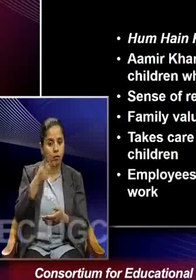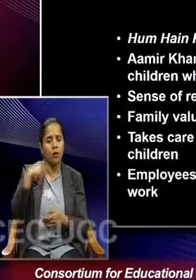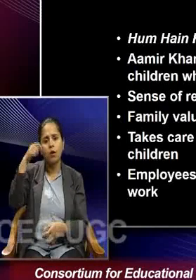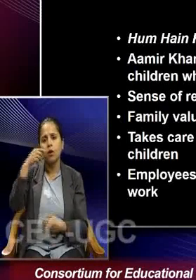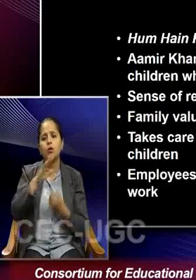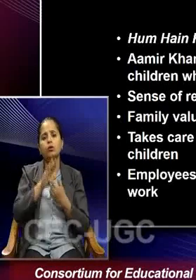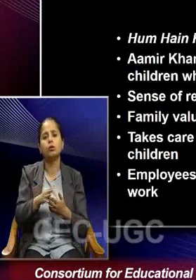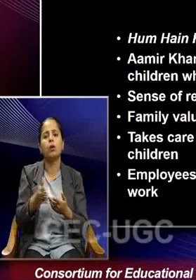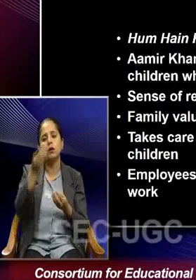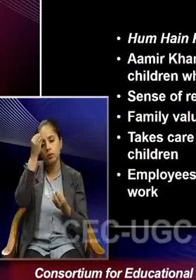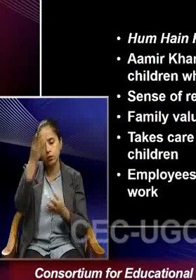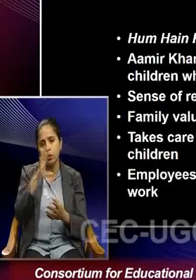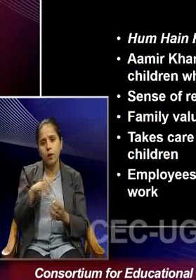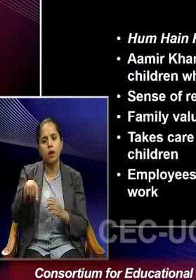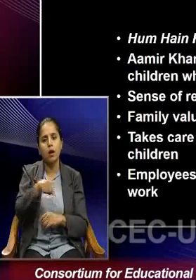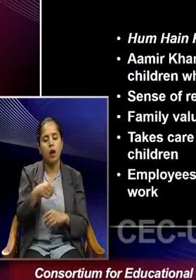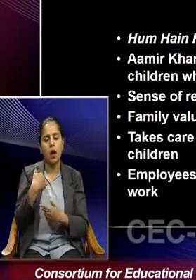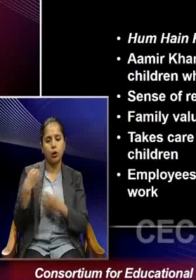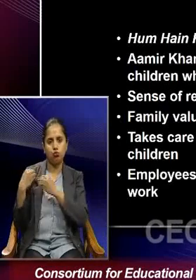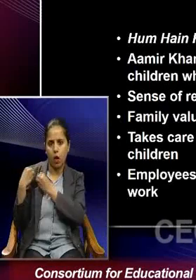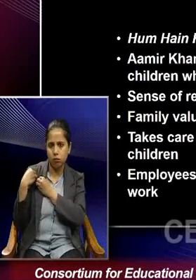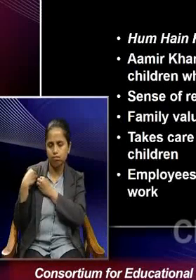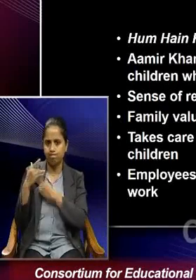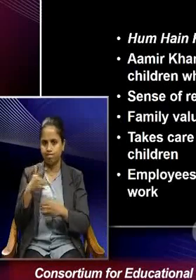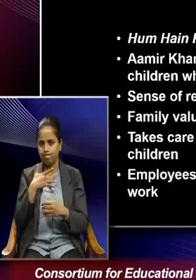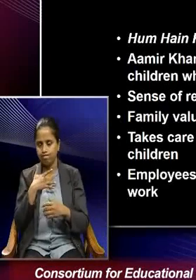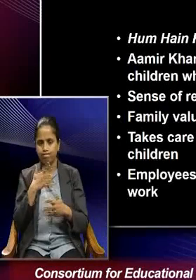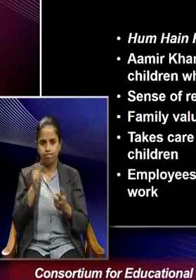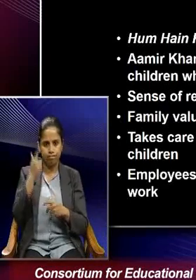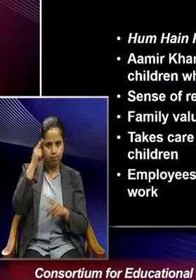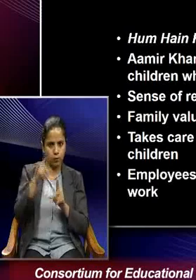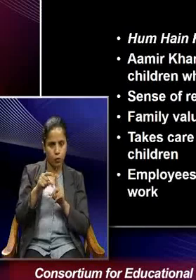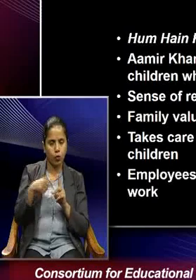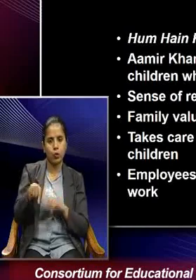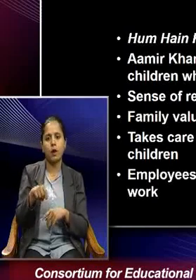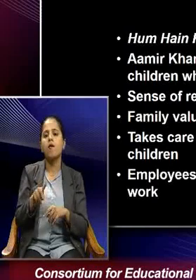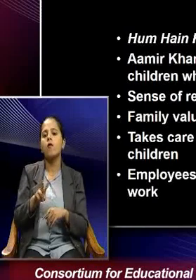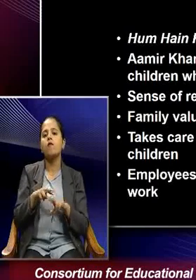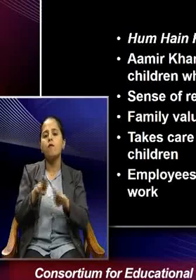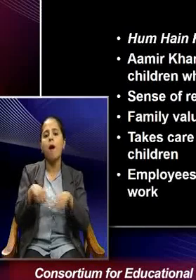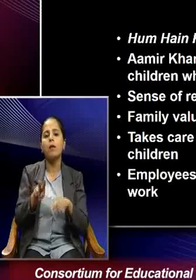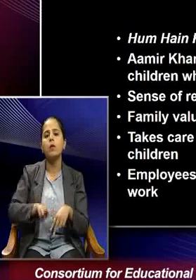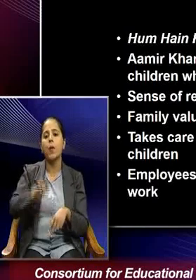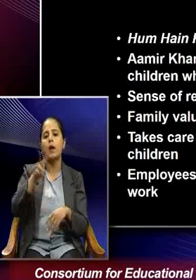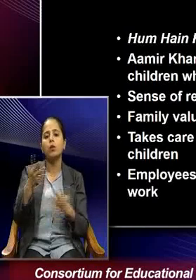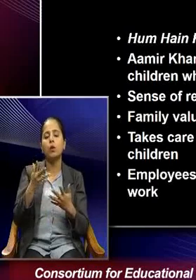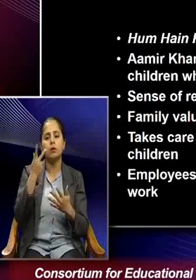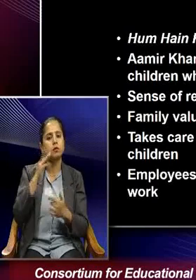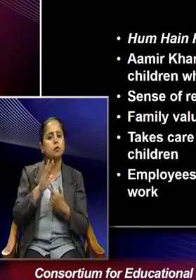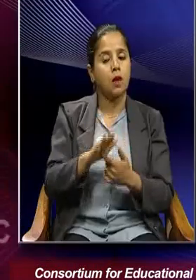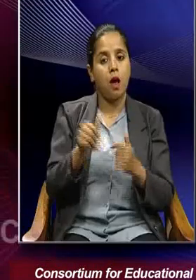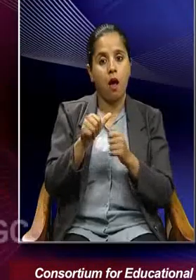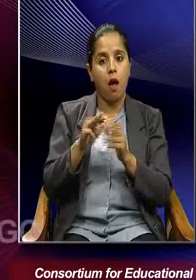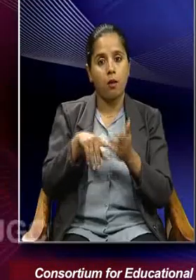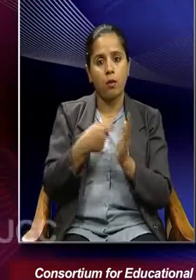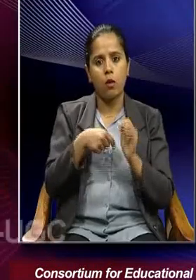basically tries to convey the kind of sense of responsibility and the issue of family values, and how Amir Khan also